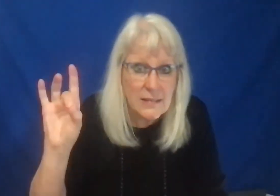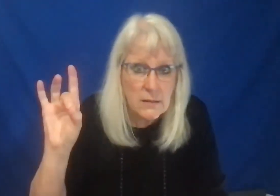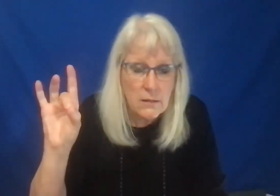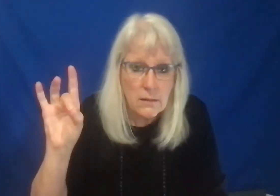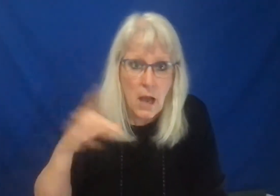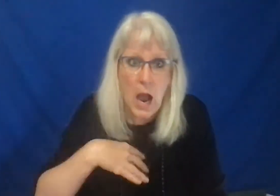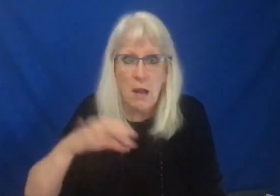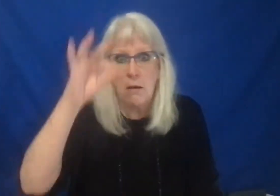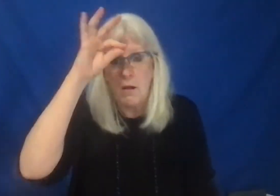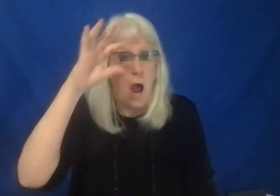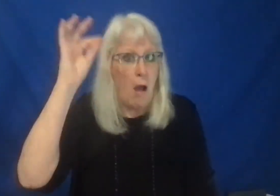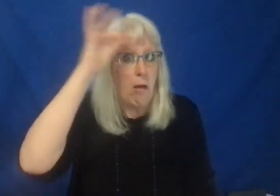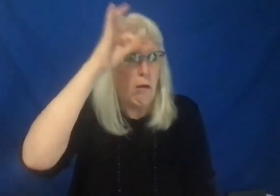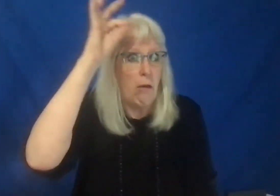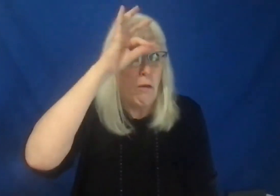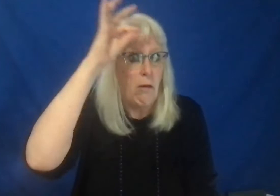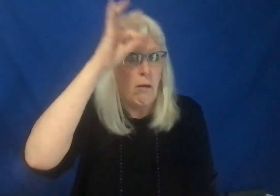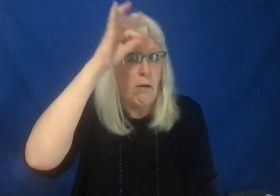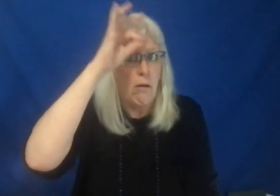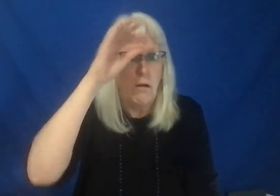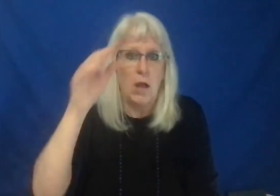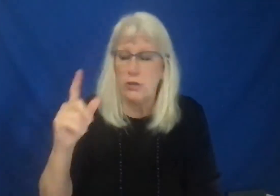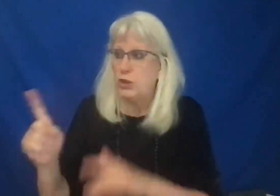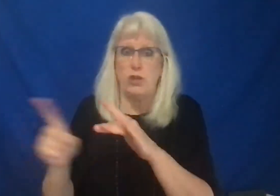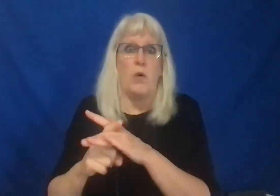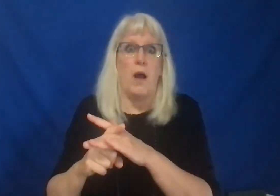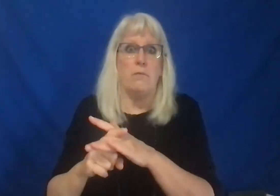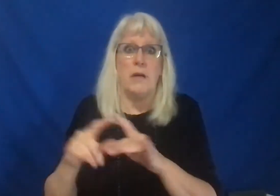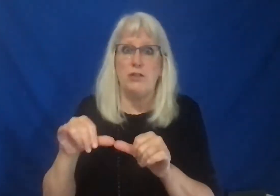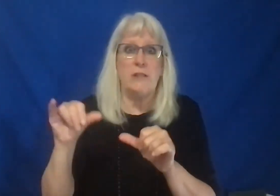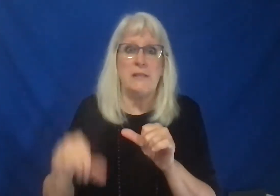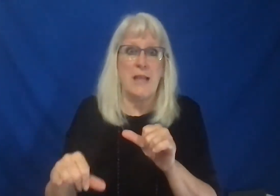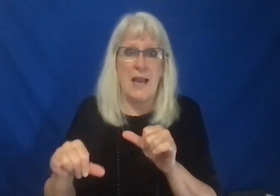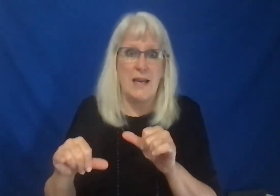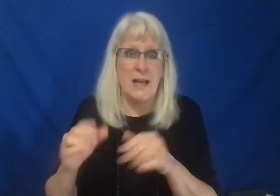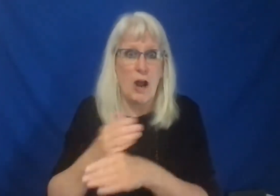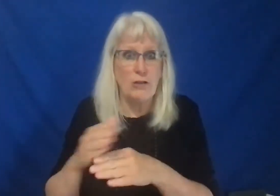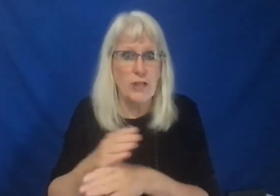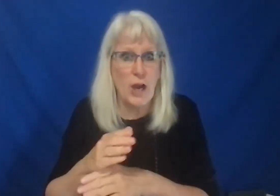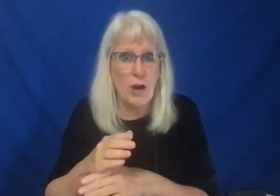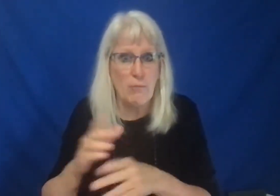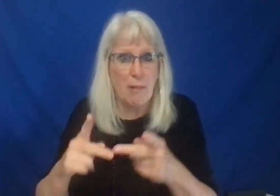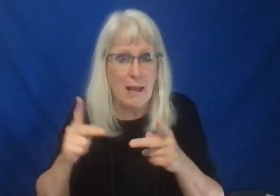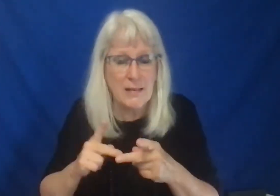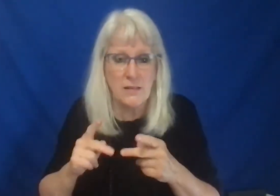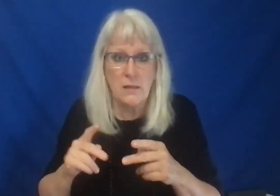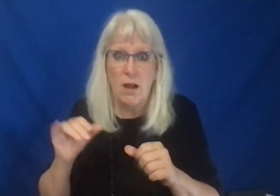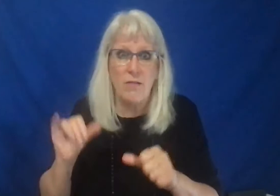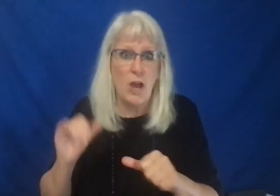about it. And she showed up and she stayed in a communal space and was there the entire time. And I